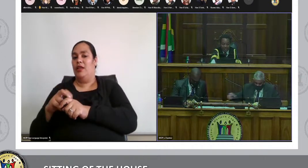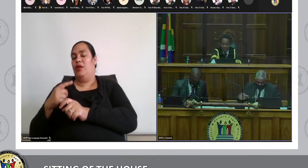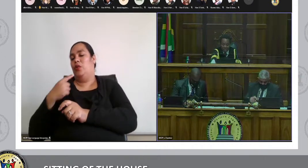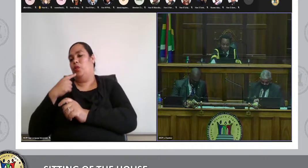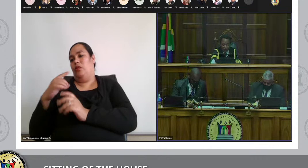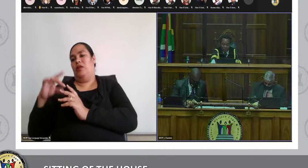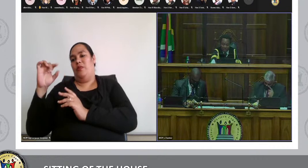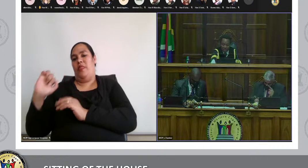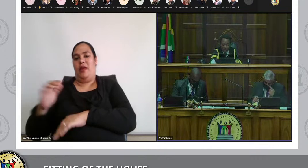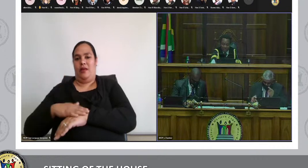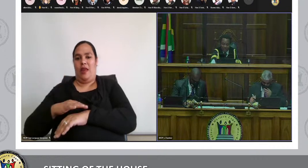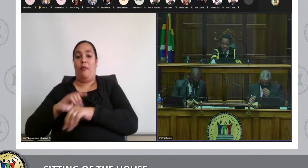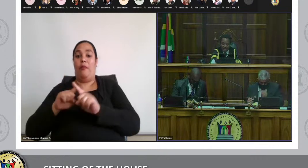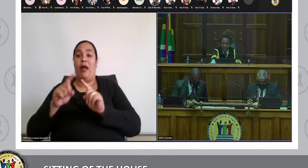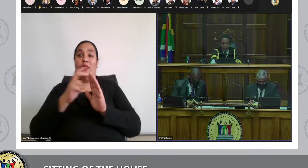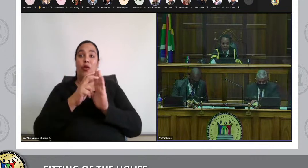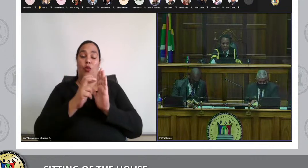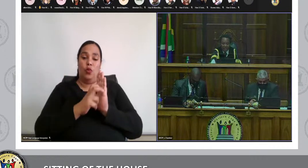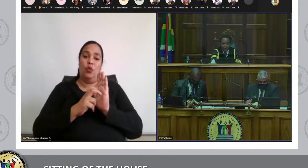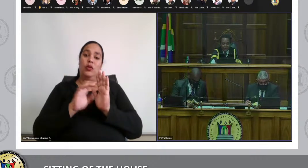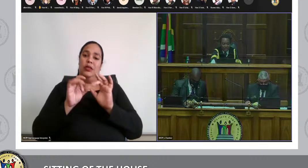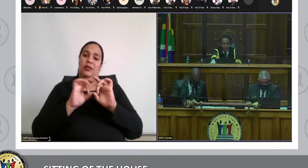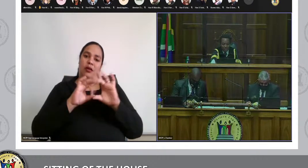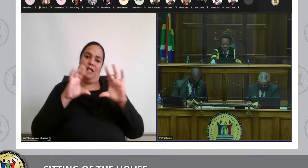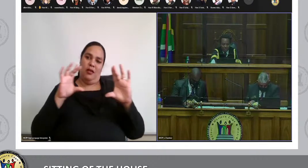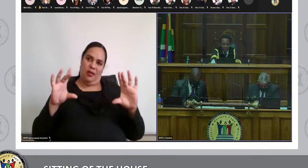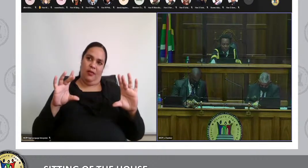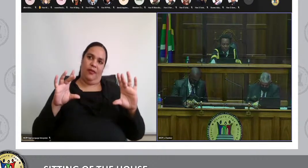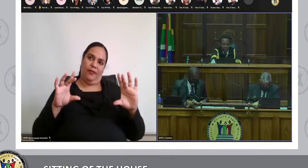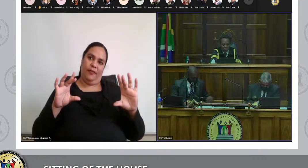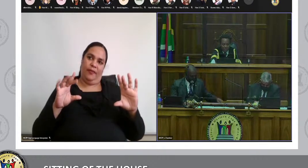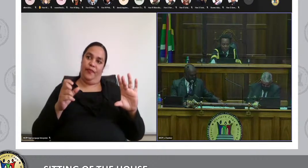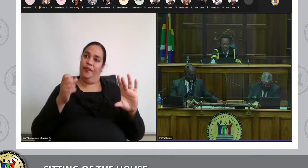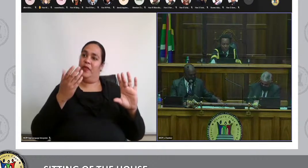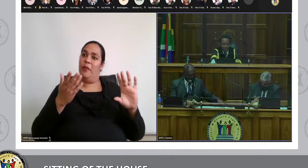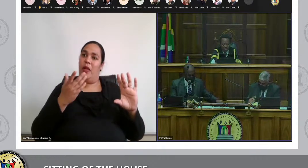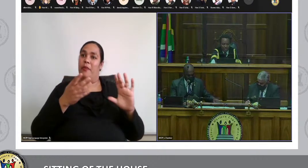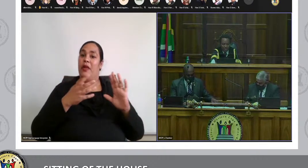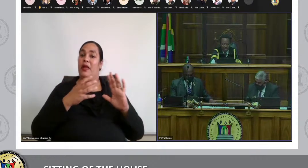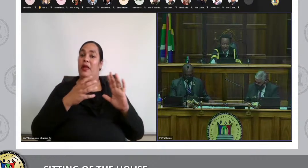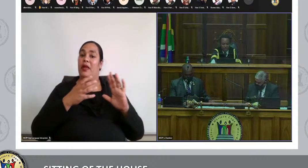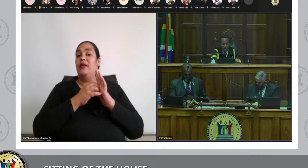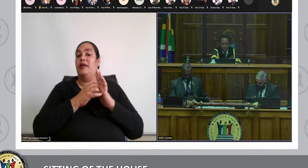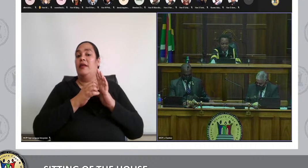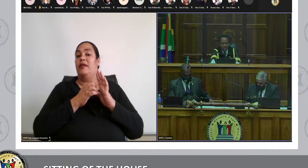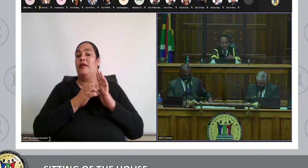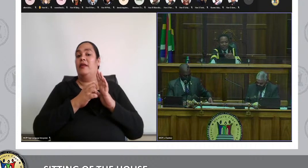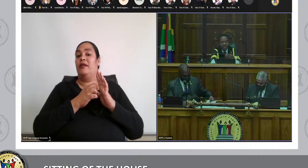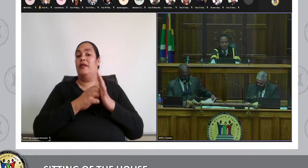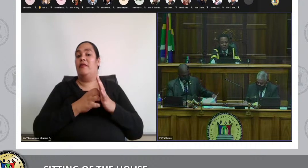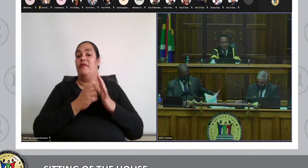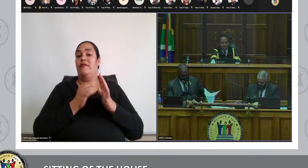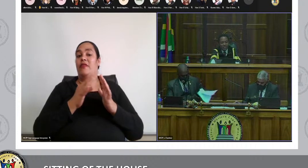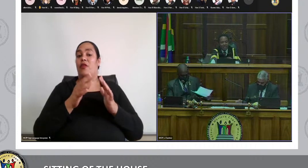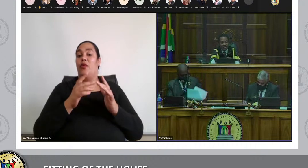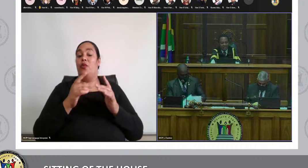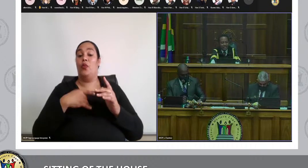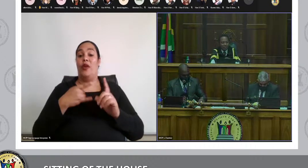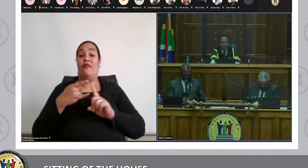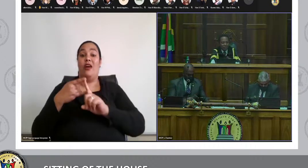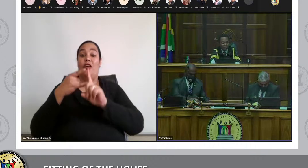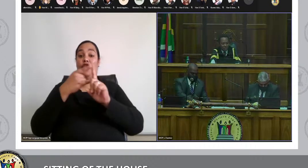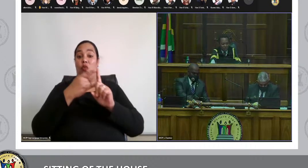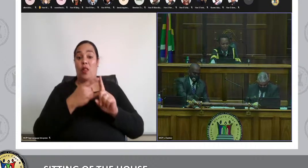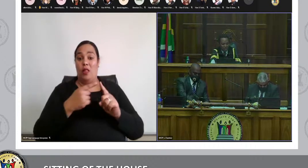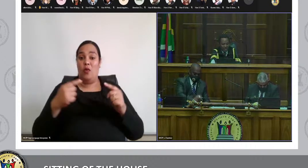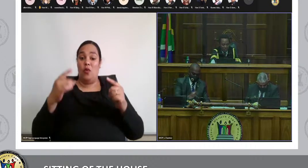at the time, but the rules are clear that if you, especially with the fact that we're connecting virtually and